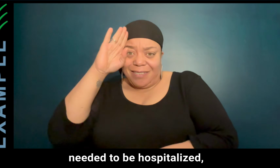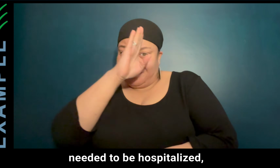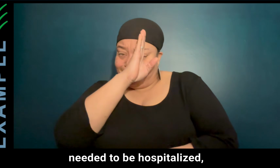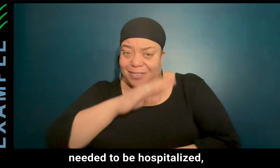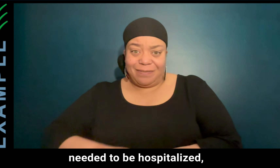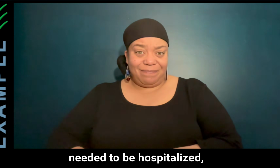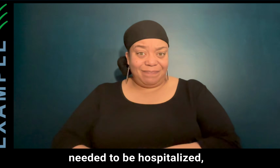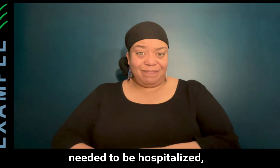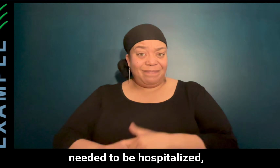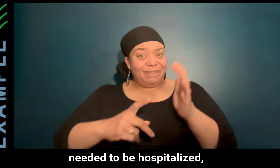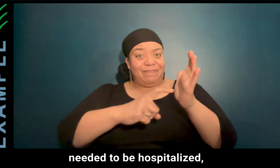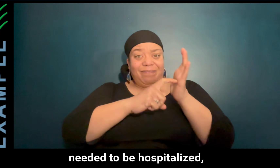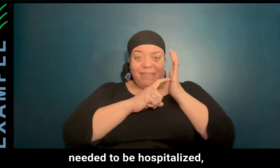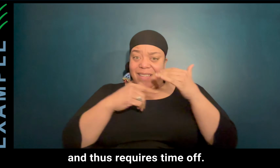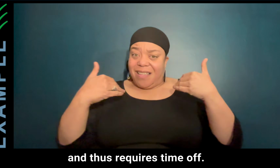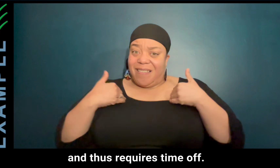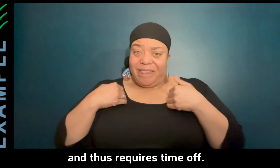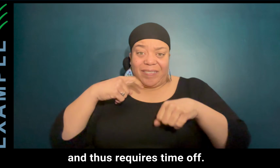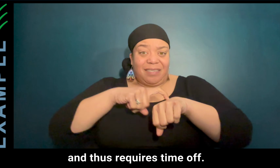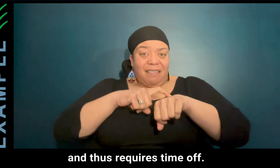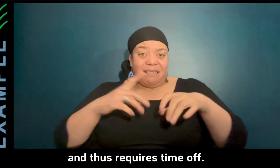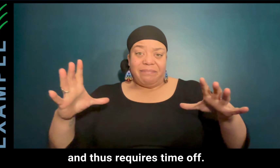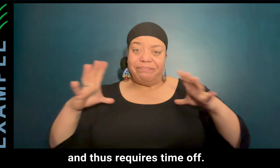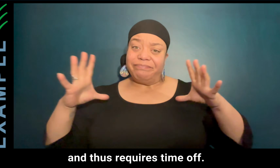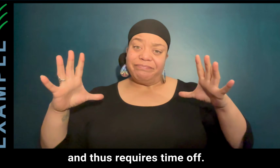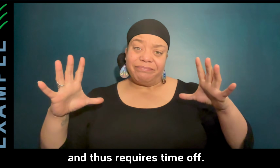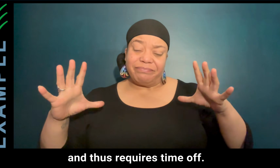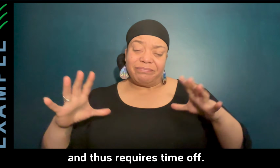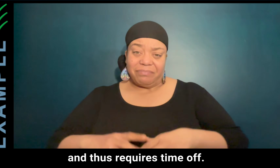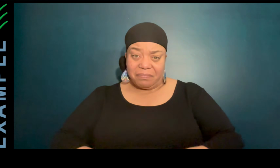hospitalized, and thus requires time off.